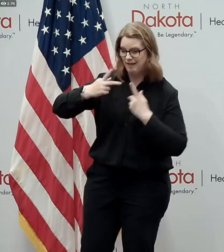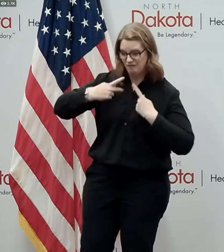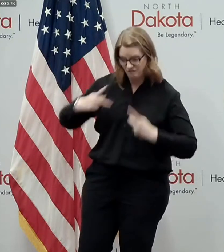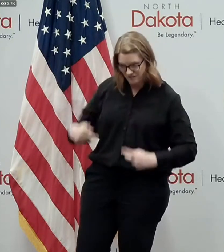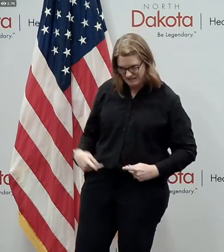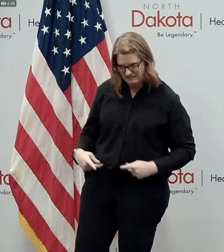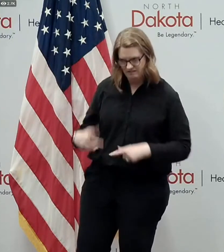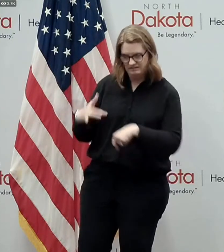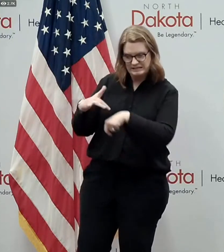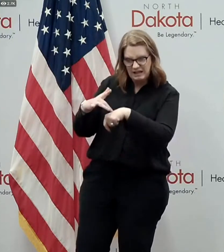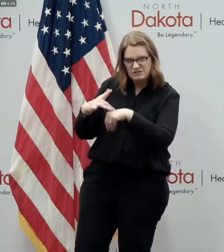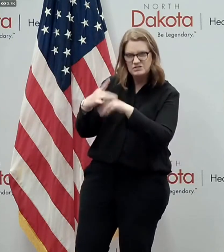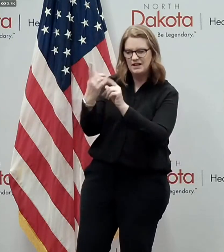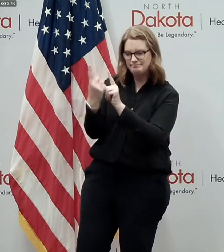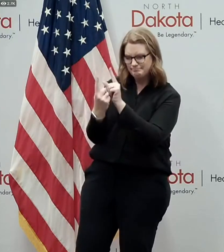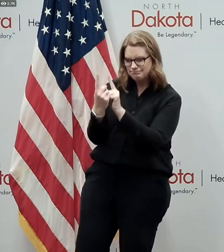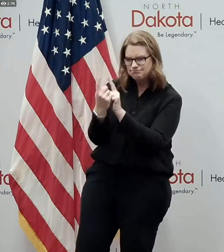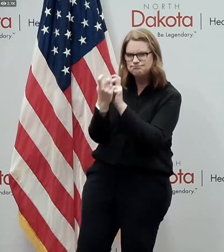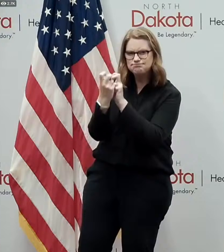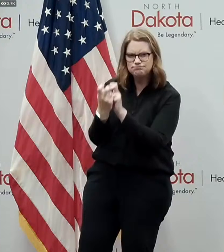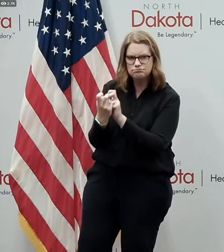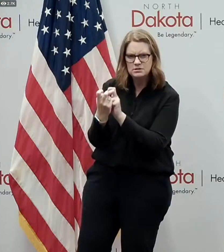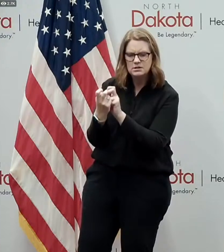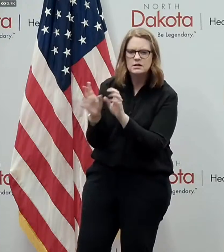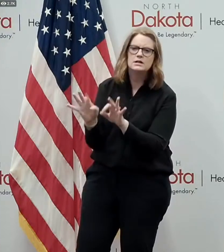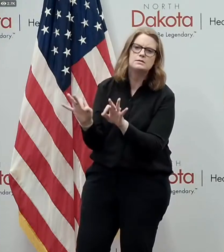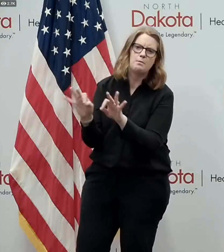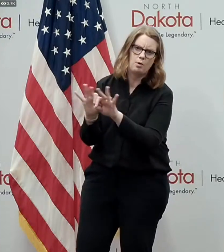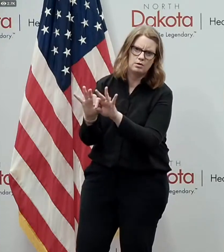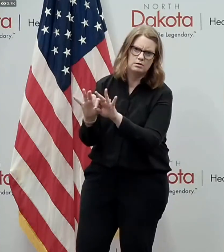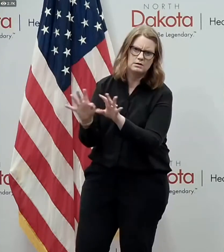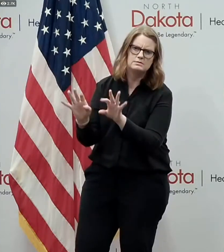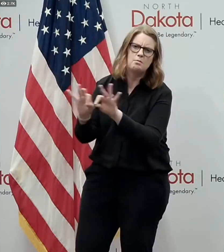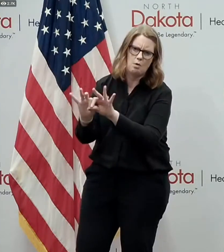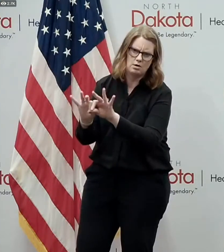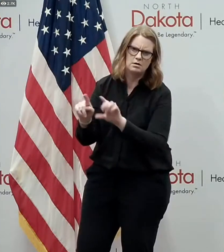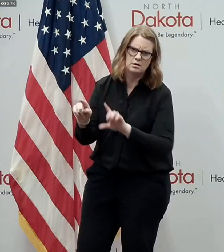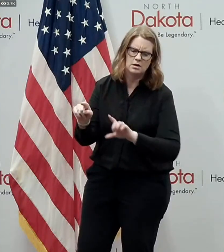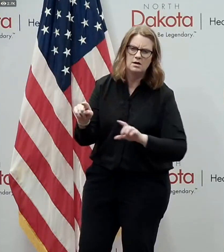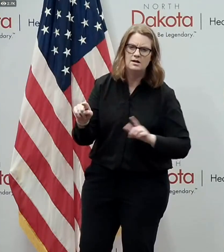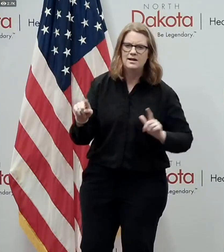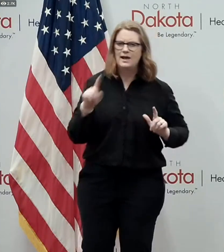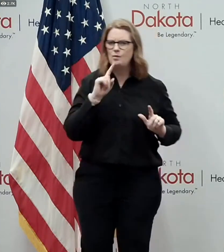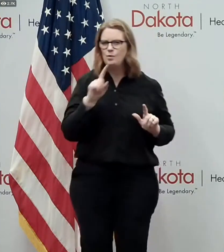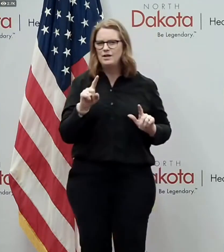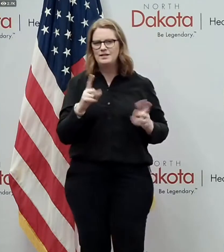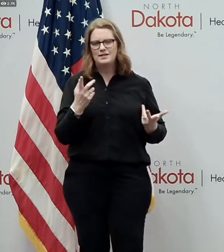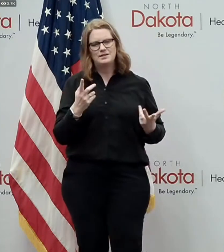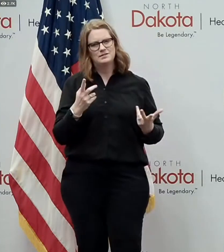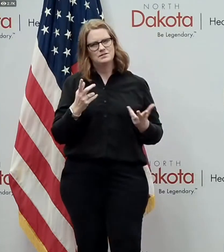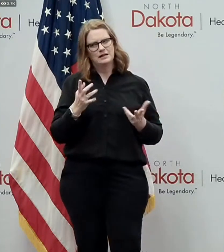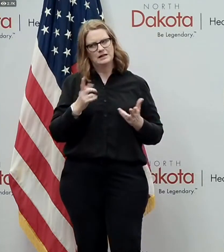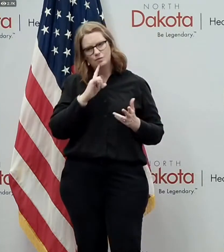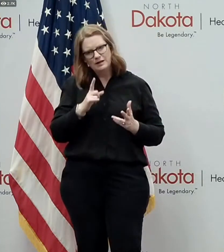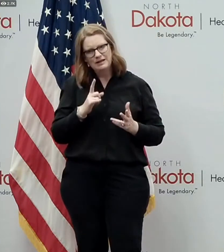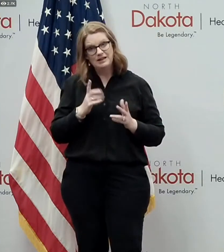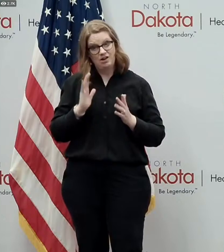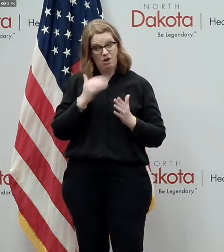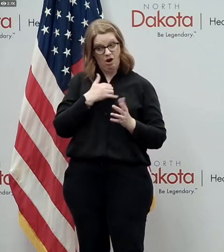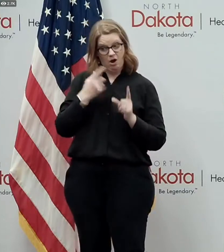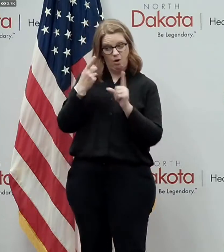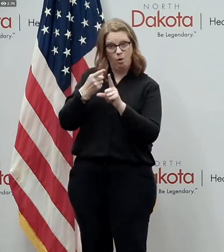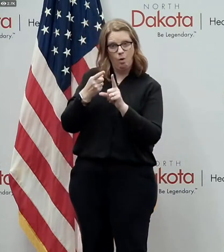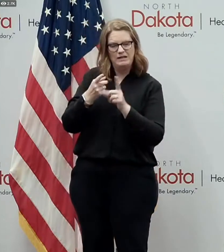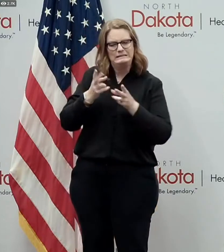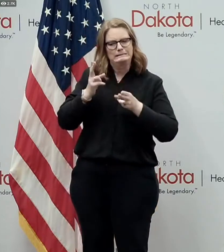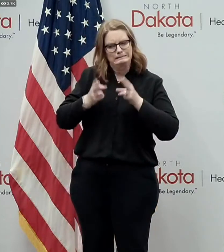of being with those loved ones matters in their health. And that's why this is the utmost urgency of our team to